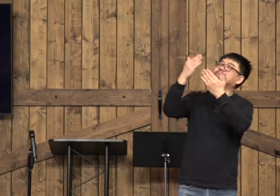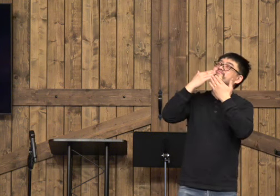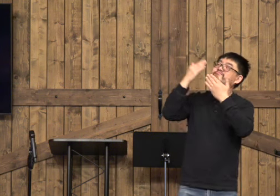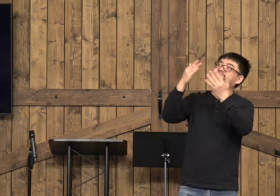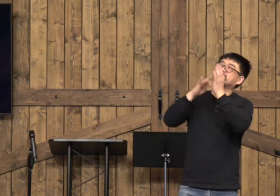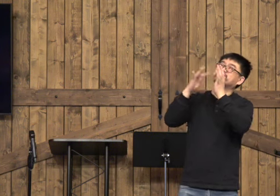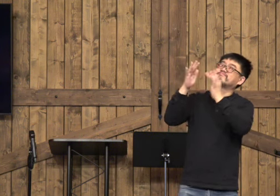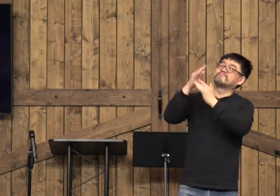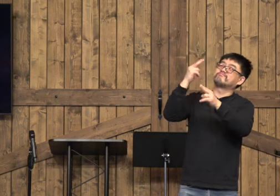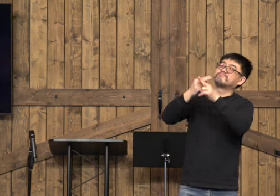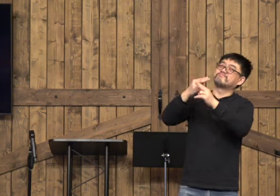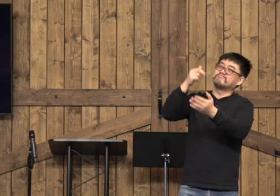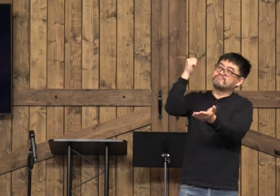all of the beautiful things that you've given us